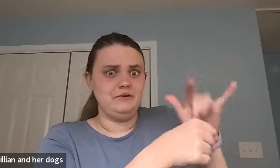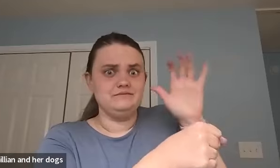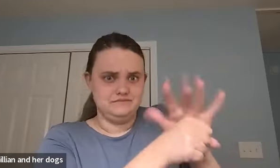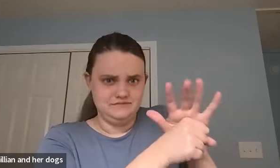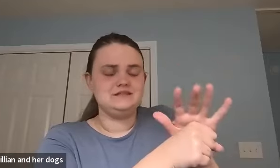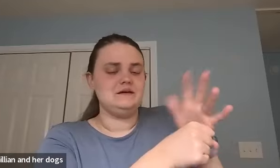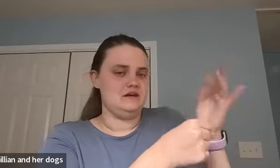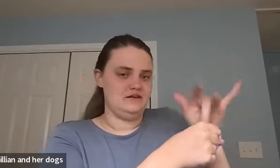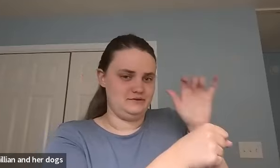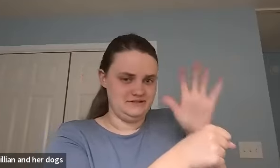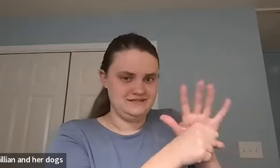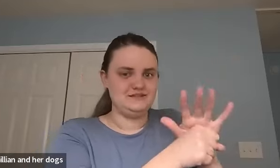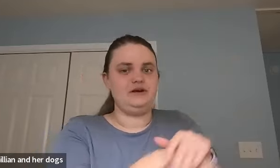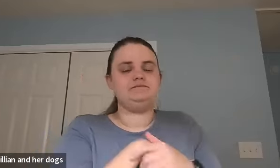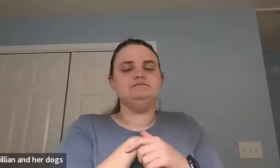but slam down afterwards. Soda.